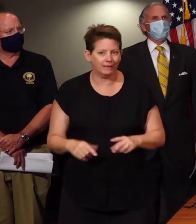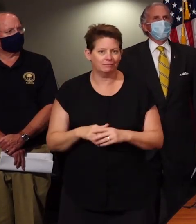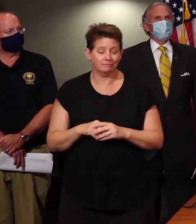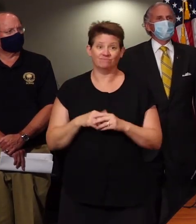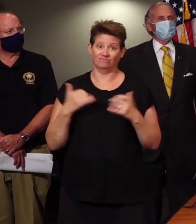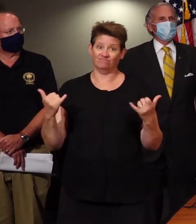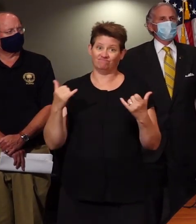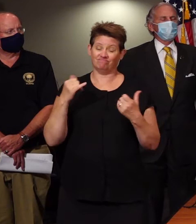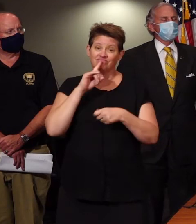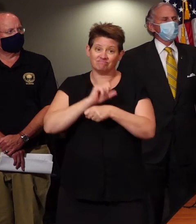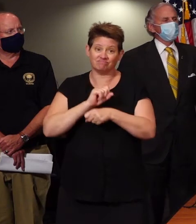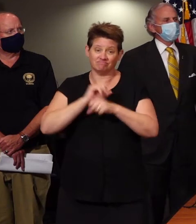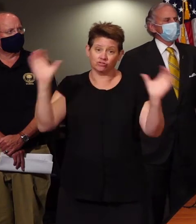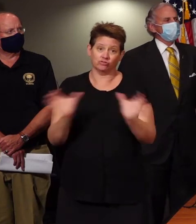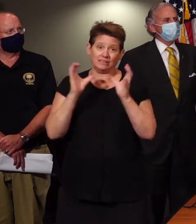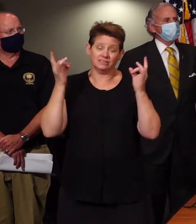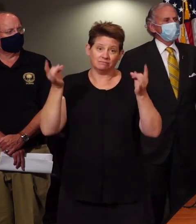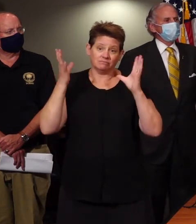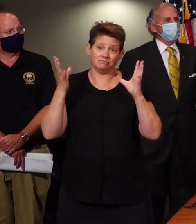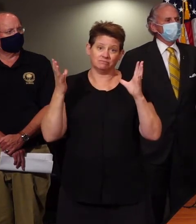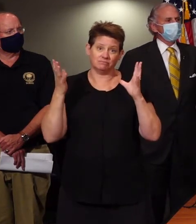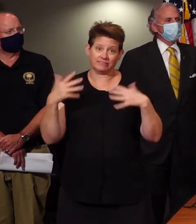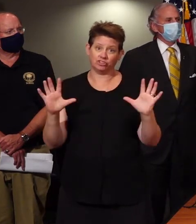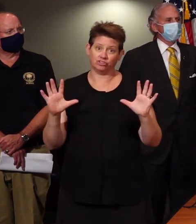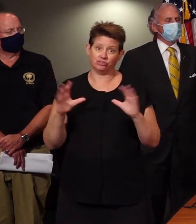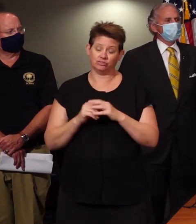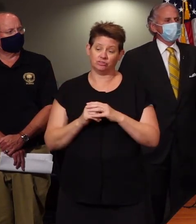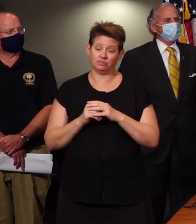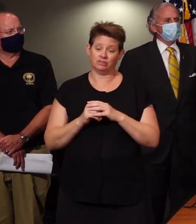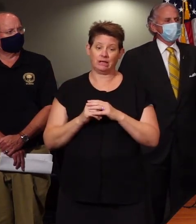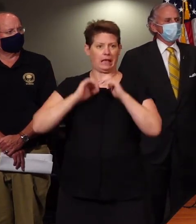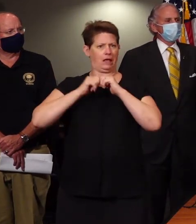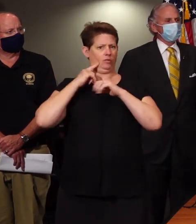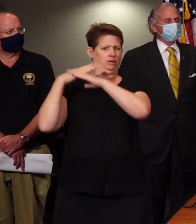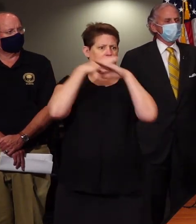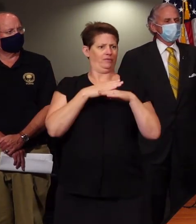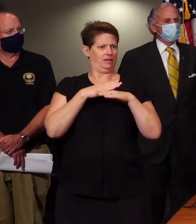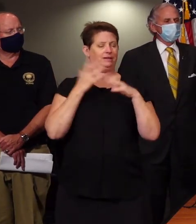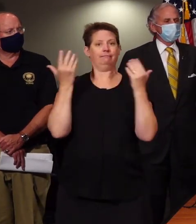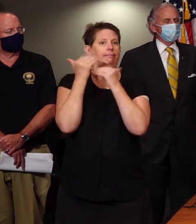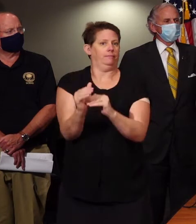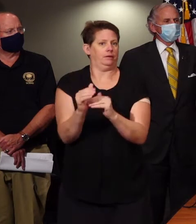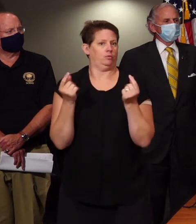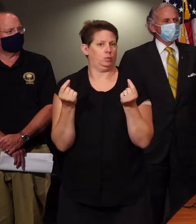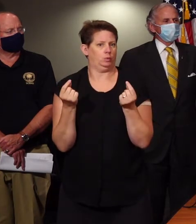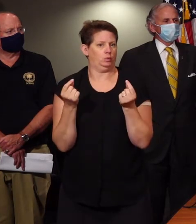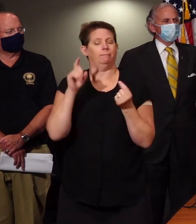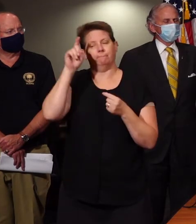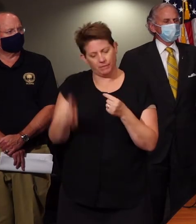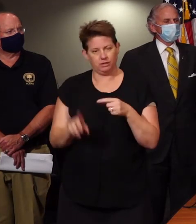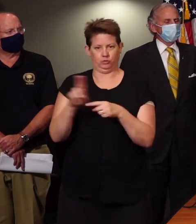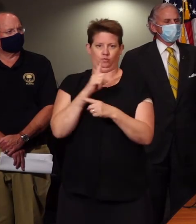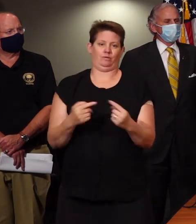crisis. And we have too few measures to prevent this deadly virus, so we have to use those very few measures that